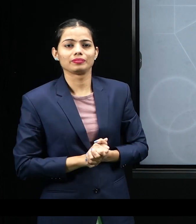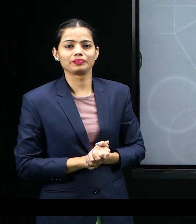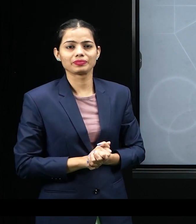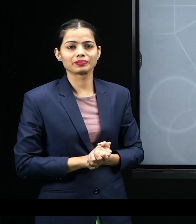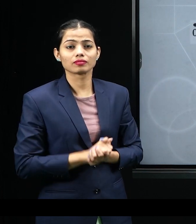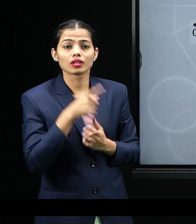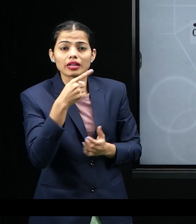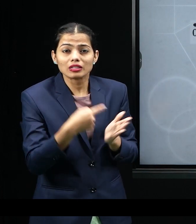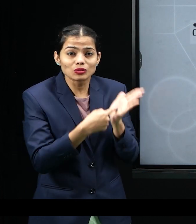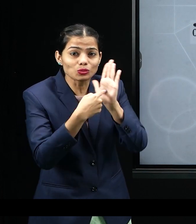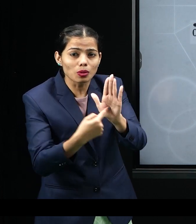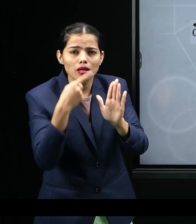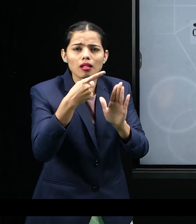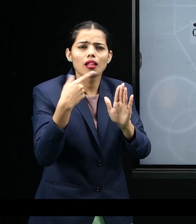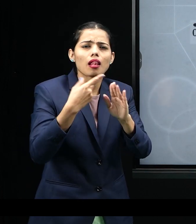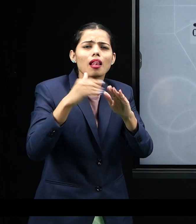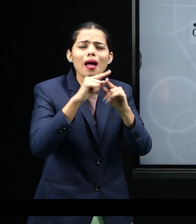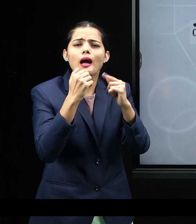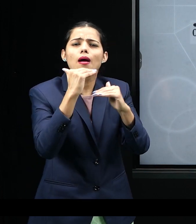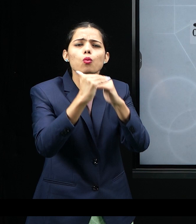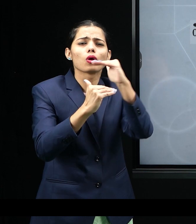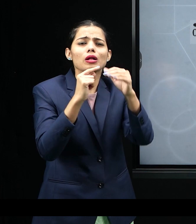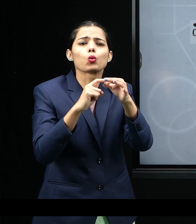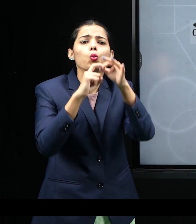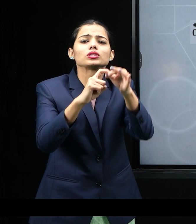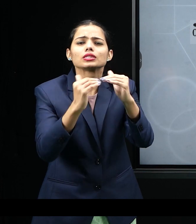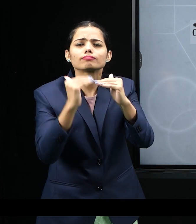It denotes the absence of any quantity.